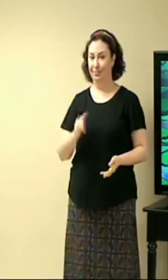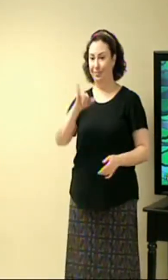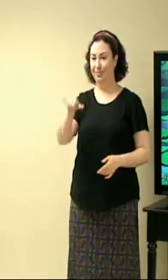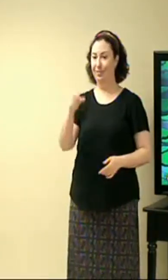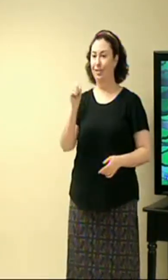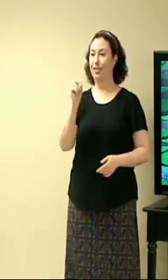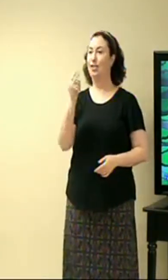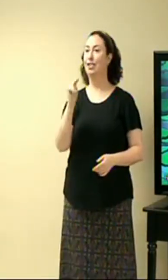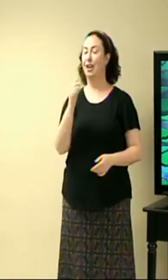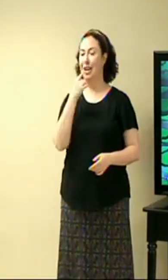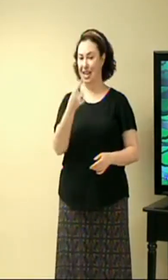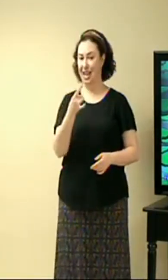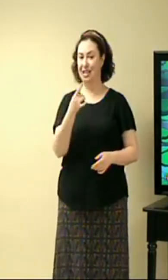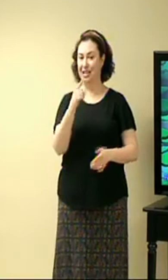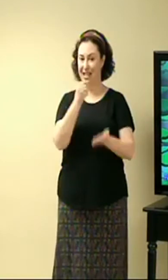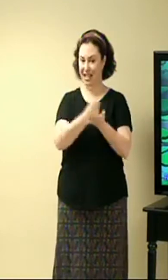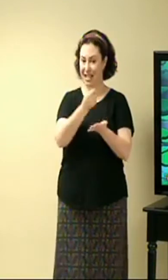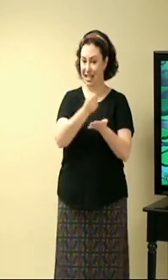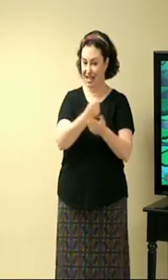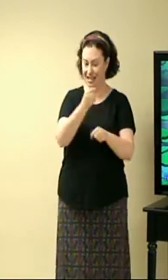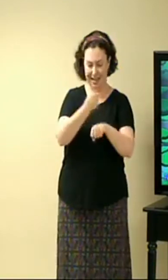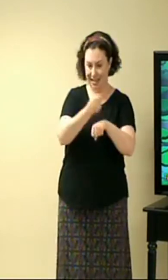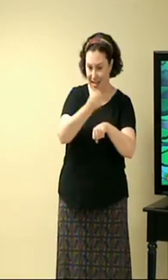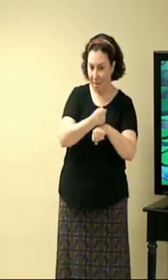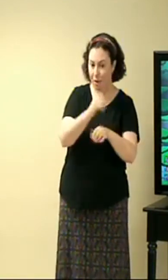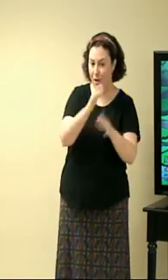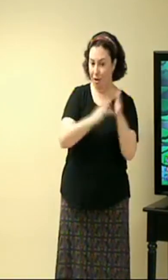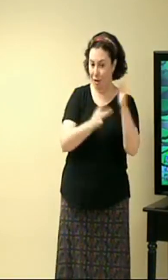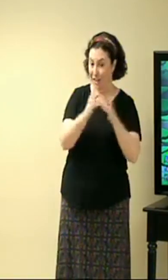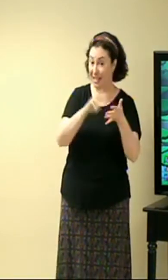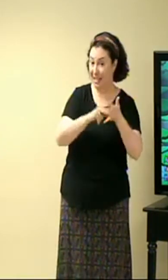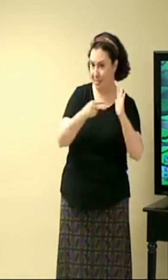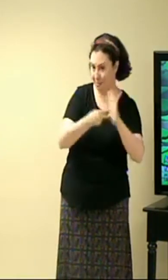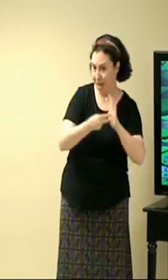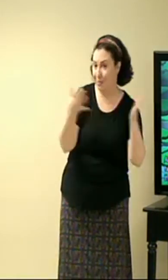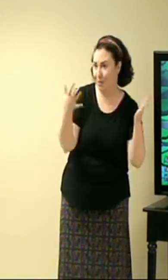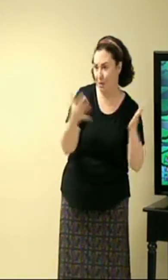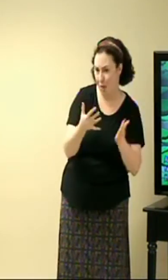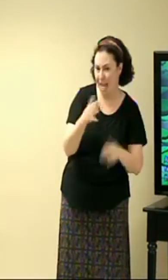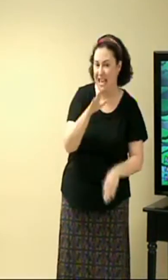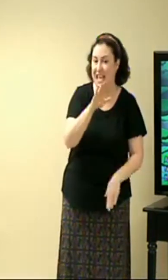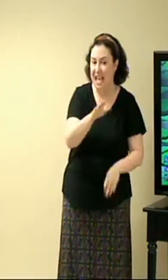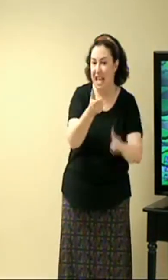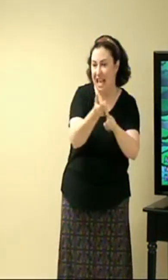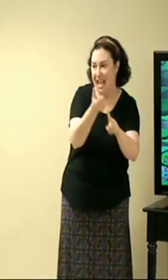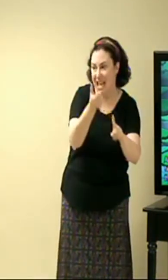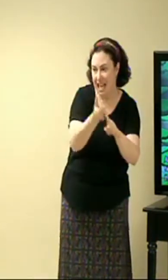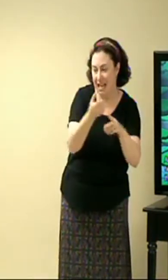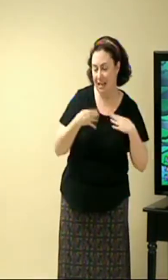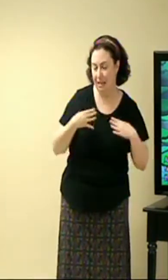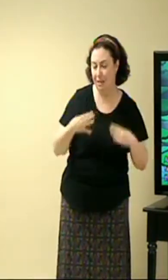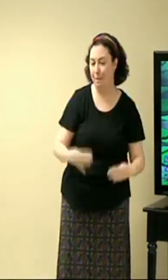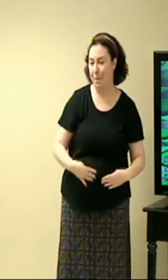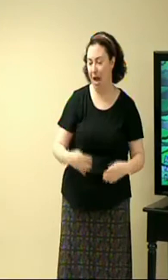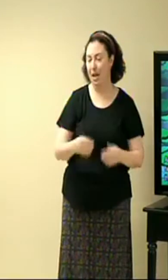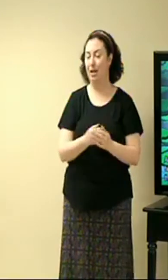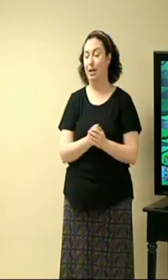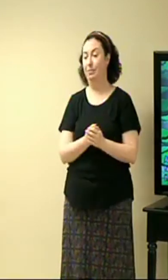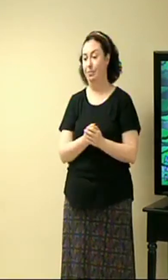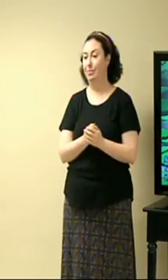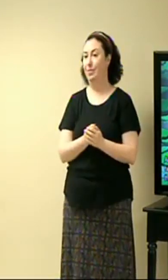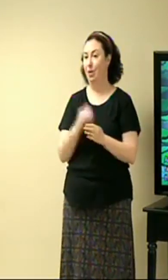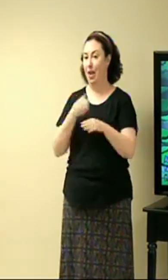what? His body. We'll come back to that. After he was raised from the dead, his disciples recalled what he had